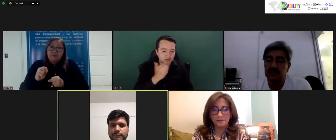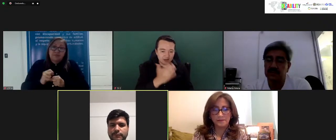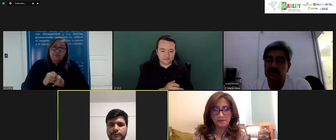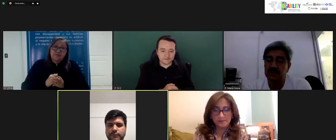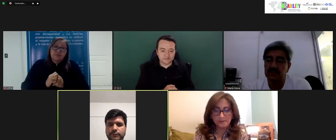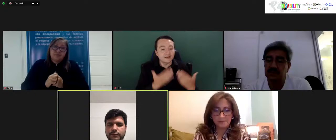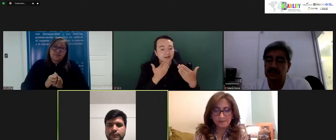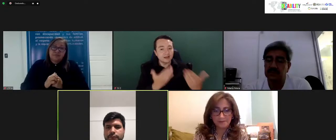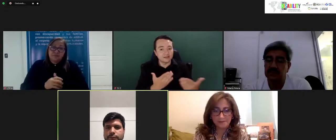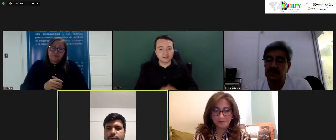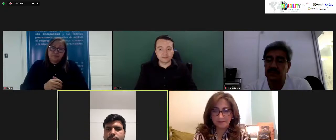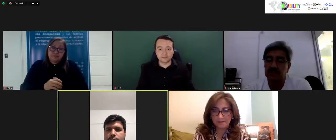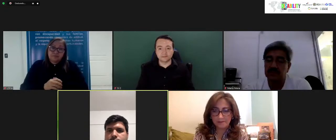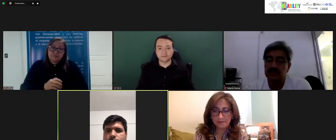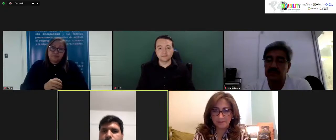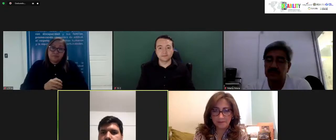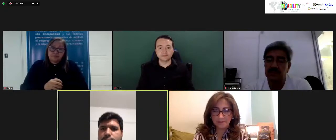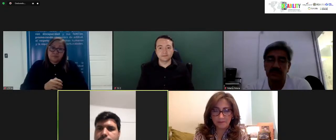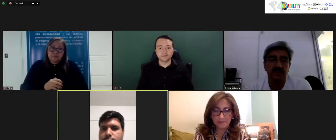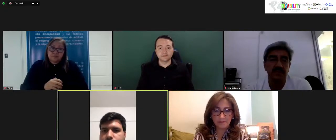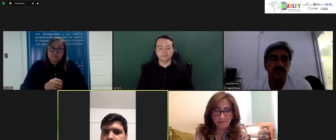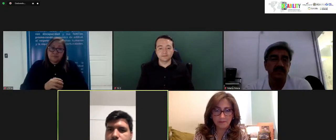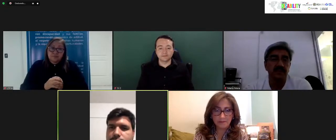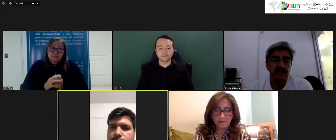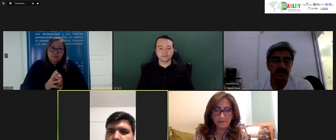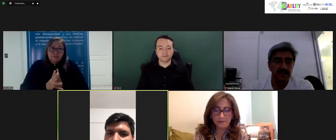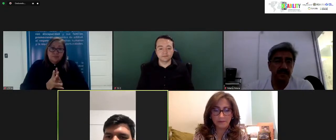arsenal john thank you very much